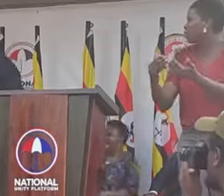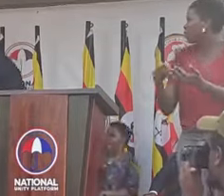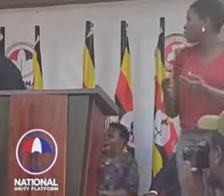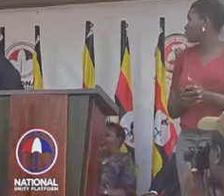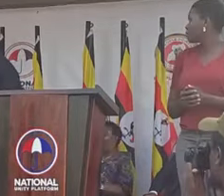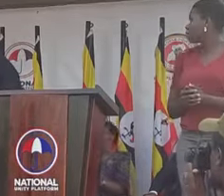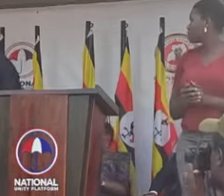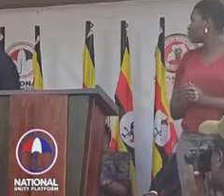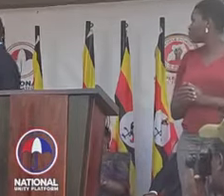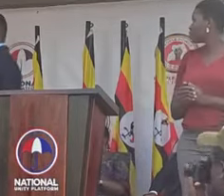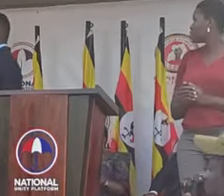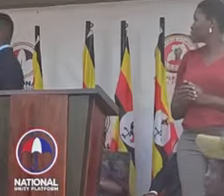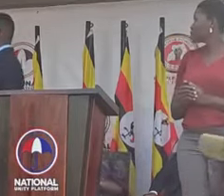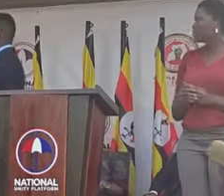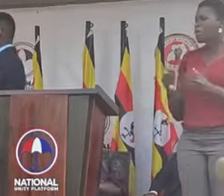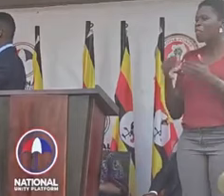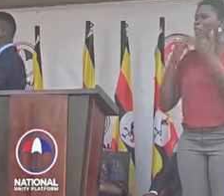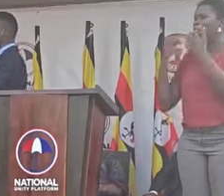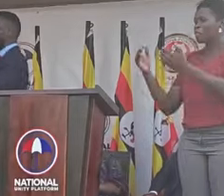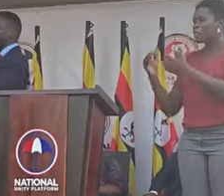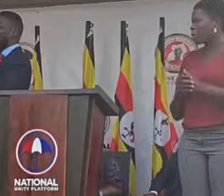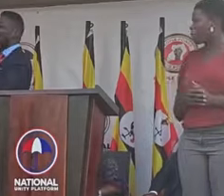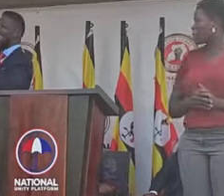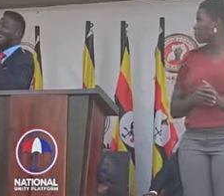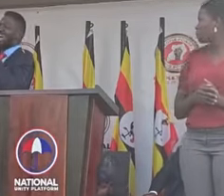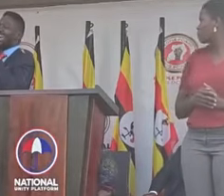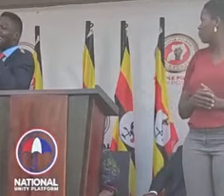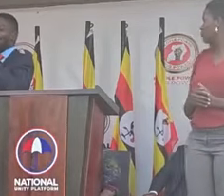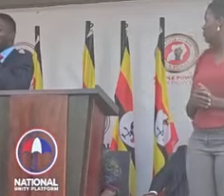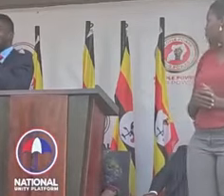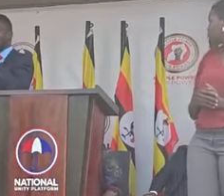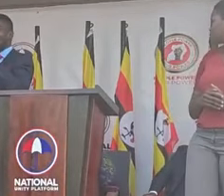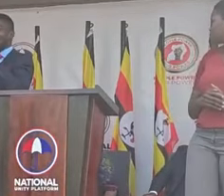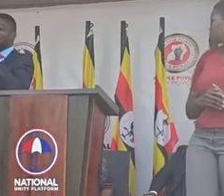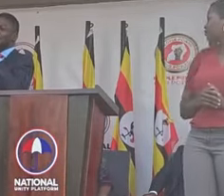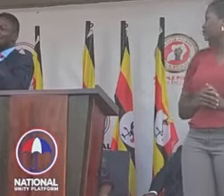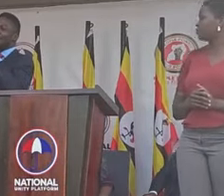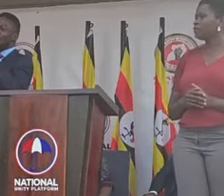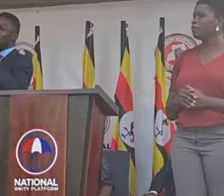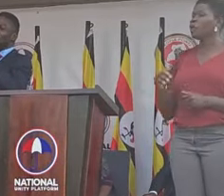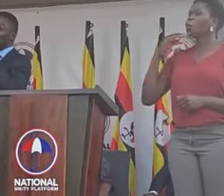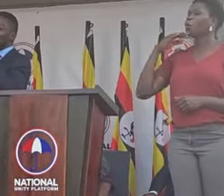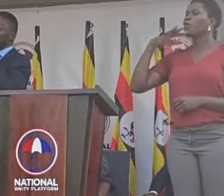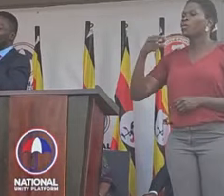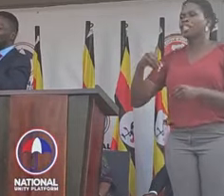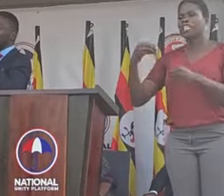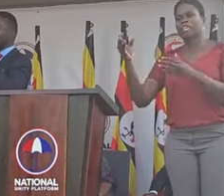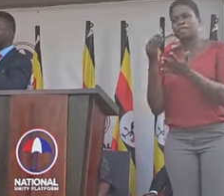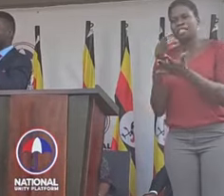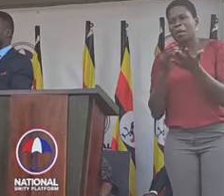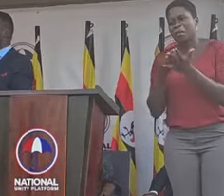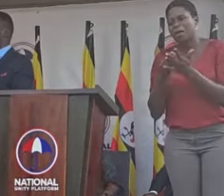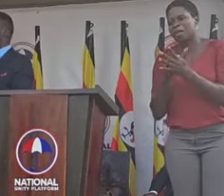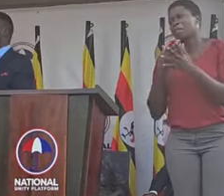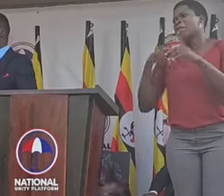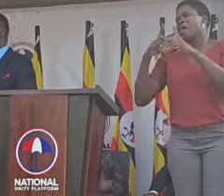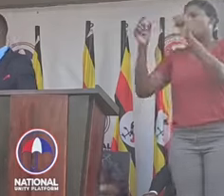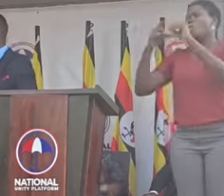neyanza Madam First Lady. Thank you very much. Engeri gye banfuya akasente ebigambo byange bino kambikomi